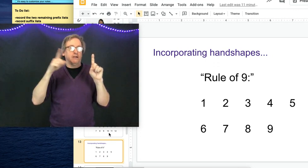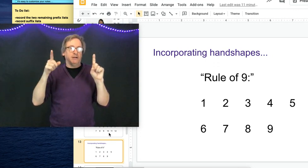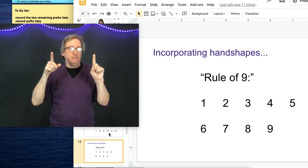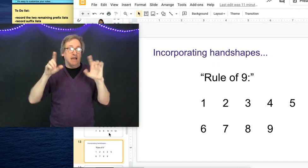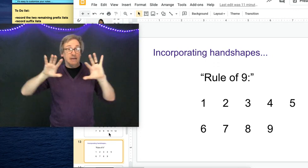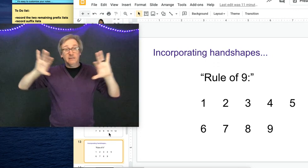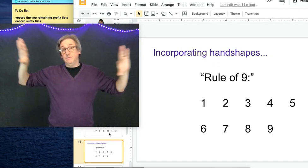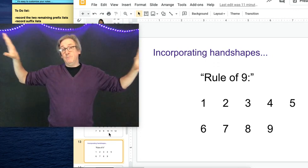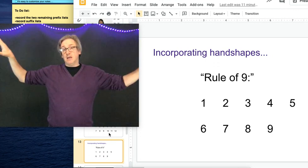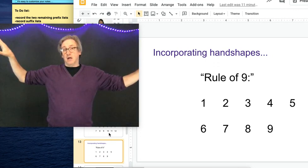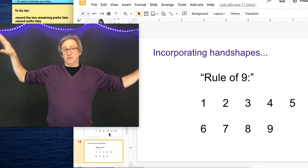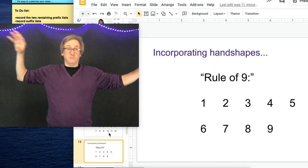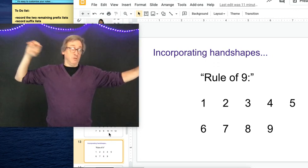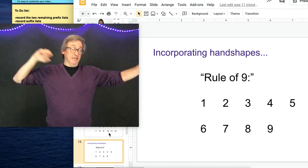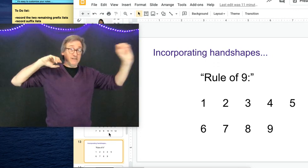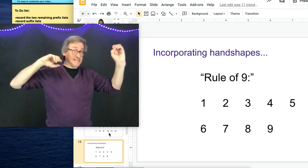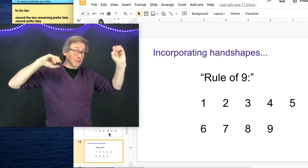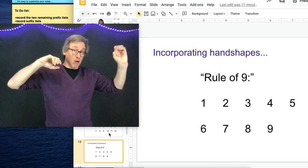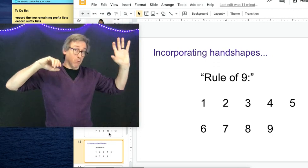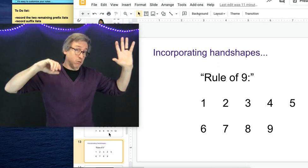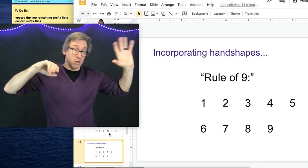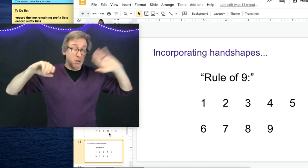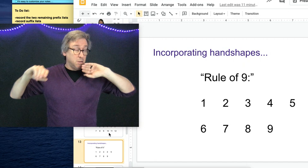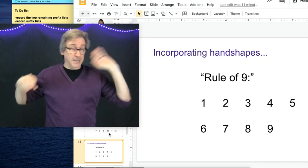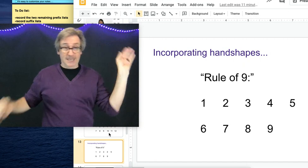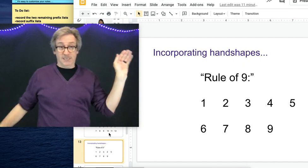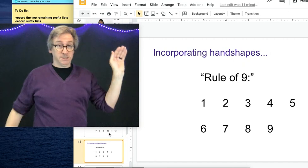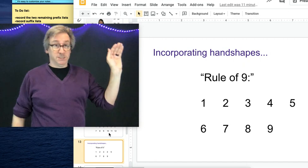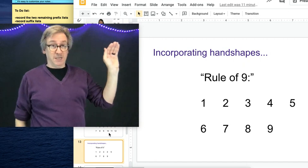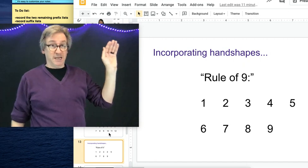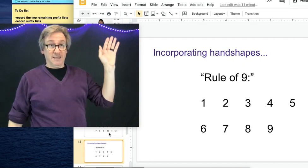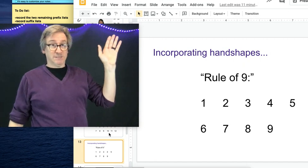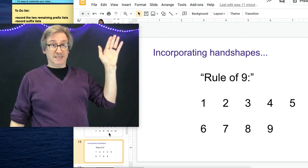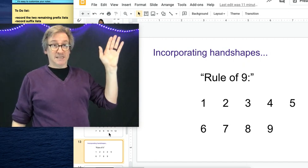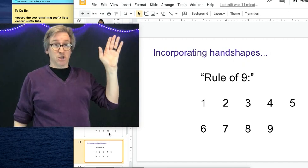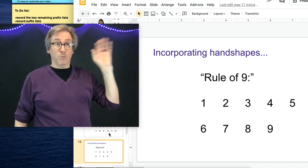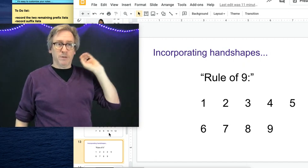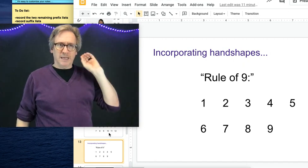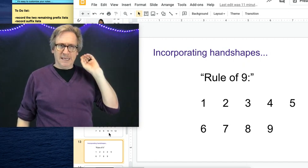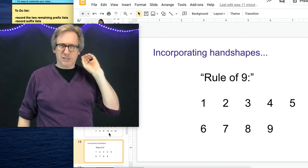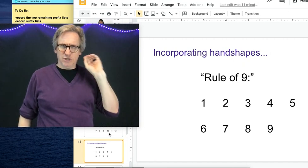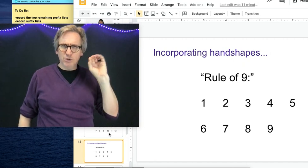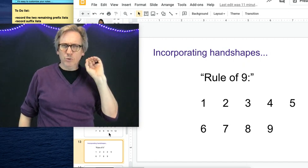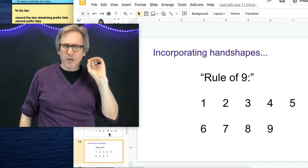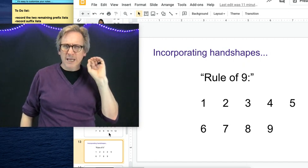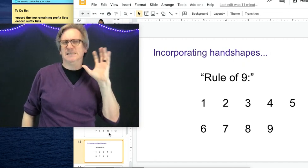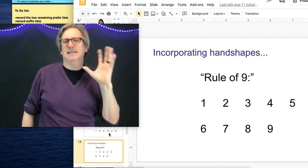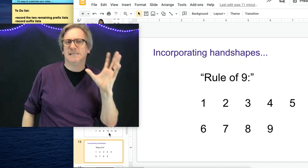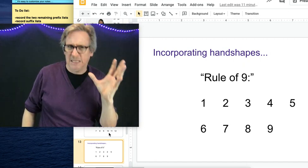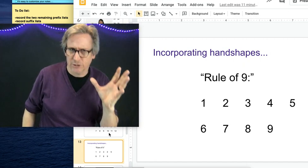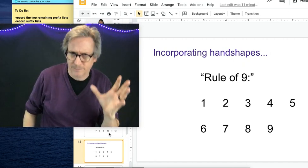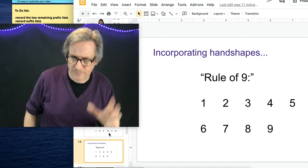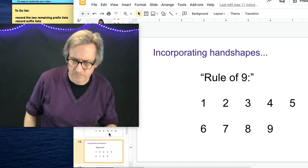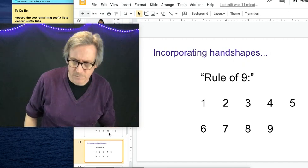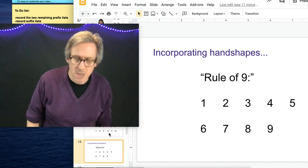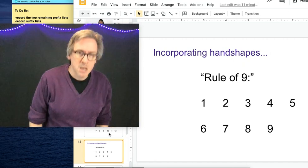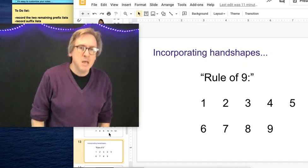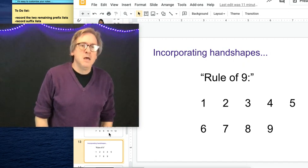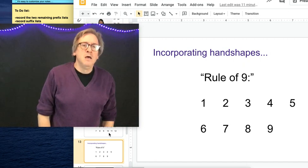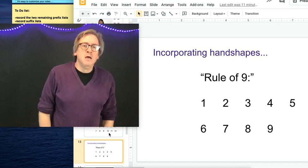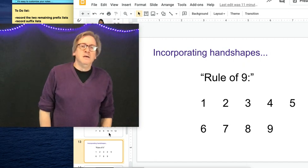more clarity. Anything beyond, even a 0, anything outside that scope is less clear.